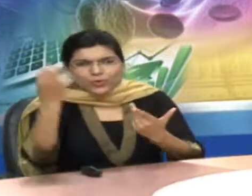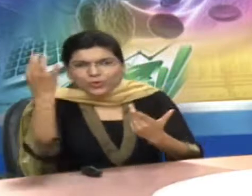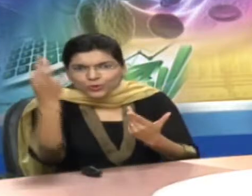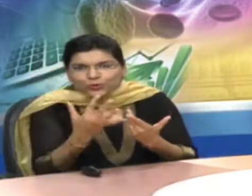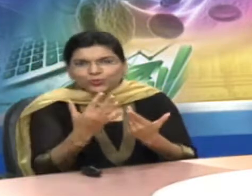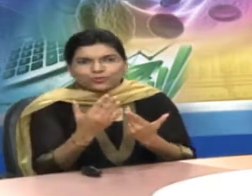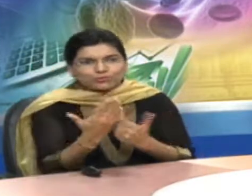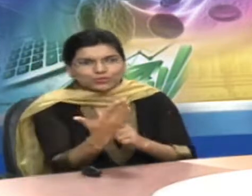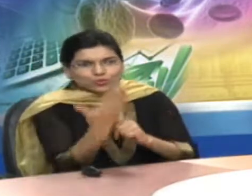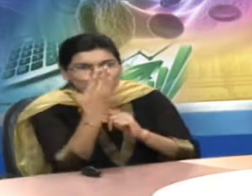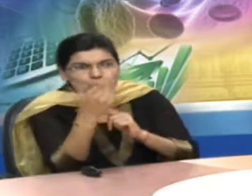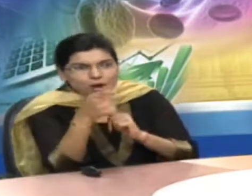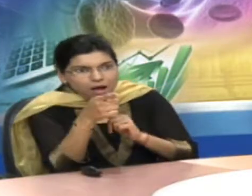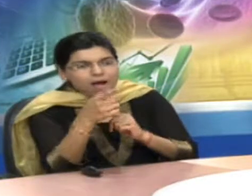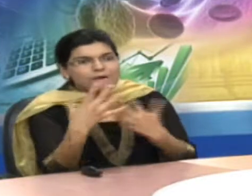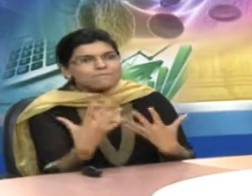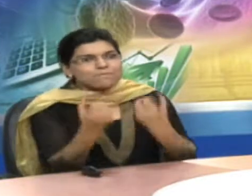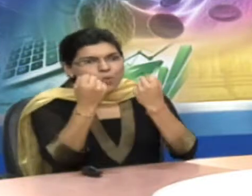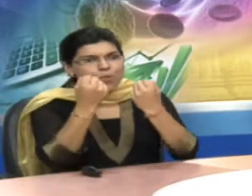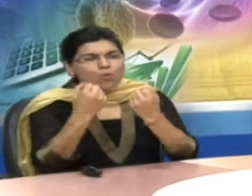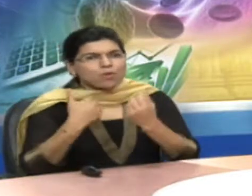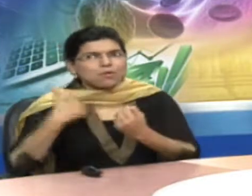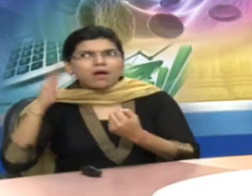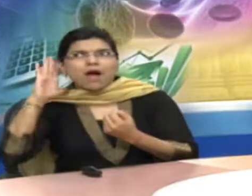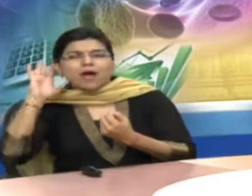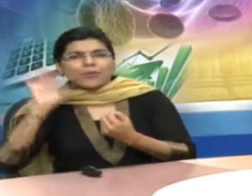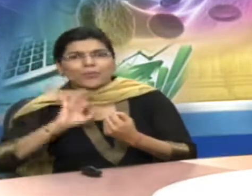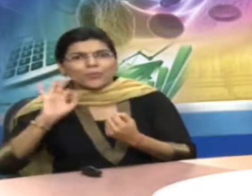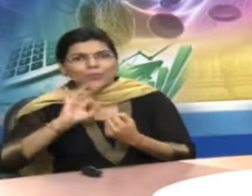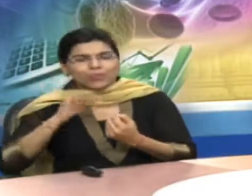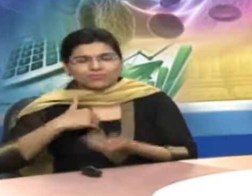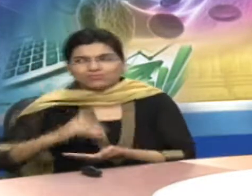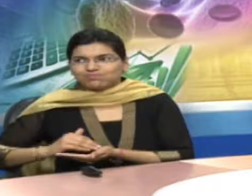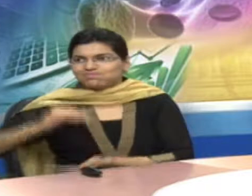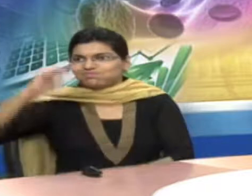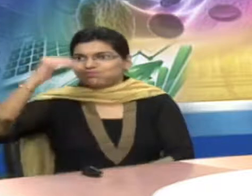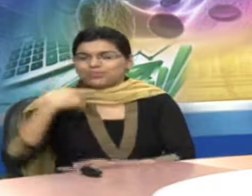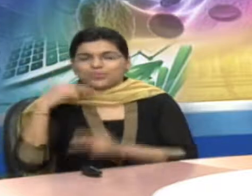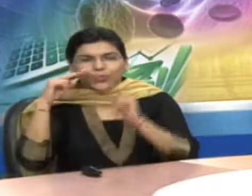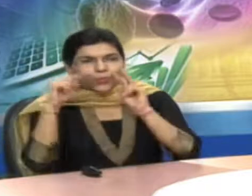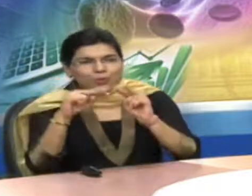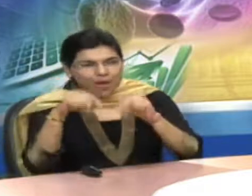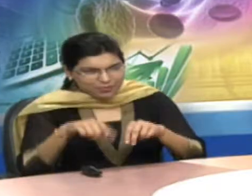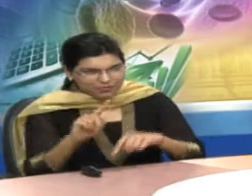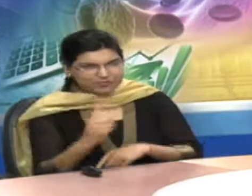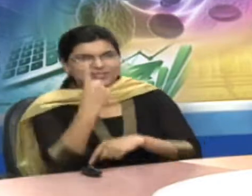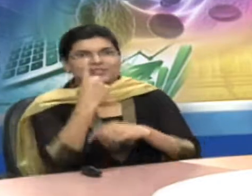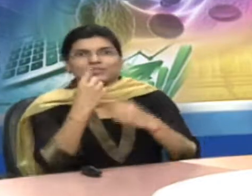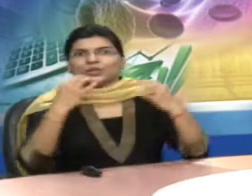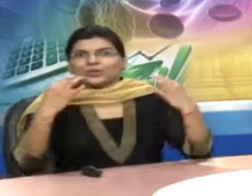with an infinite variety and places for us to discover.